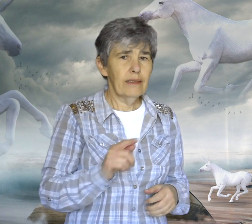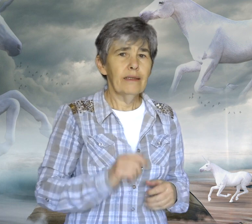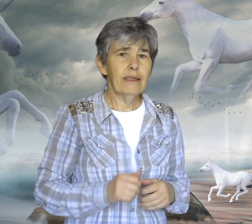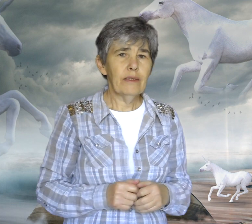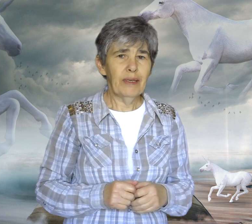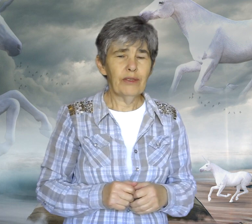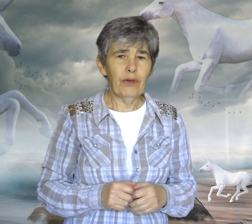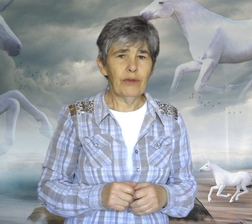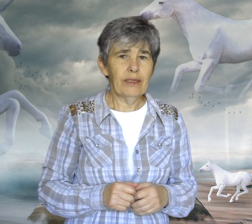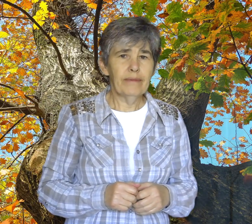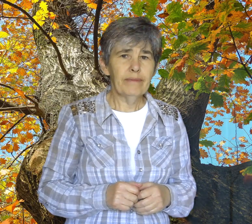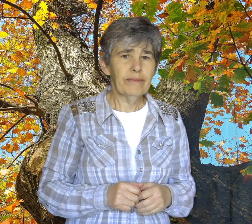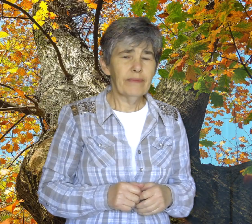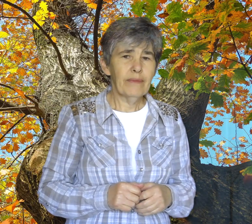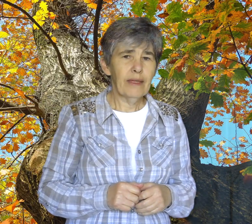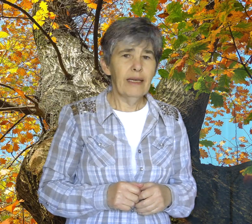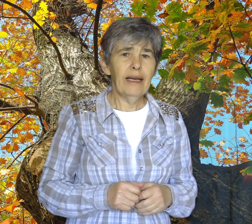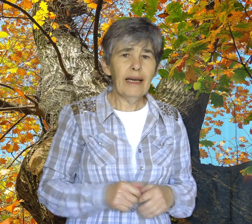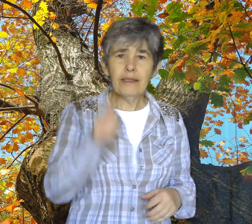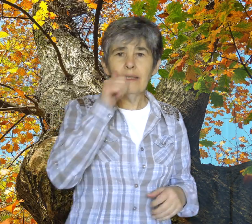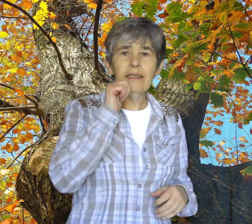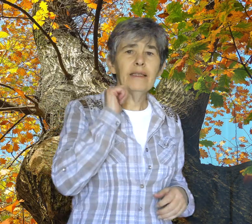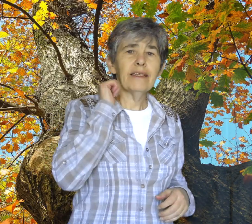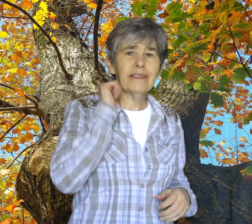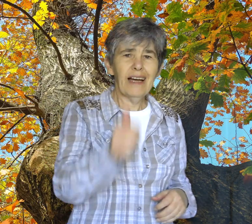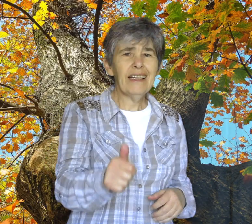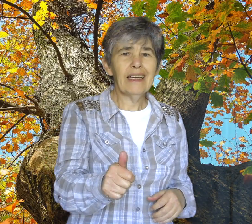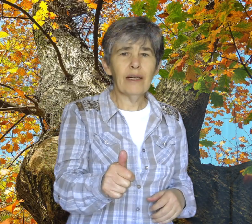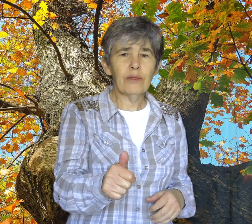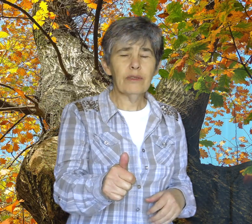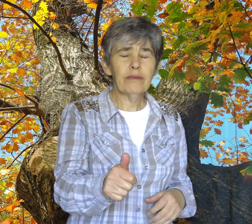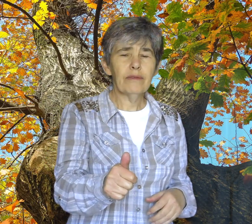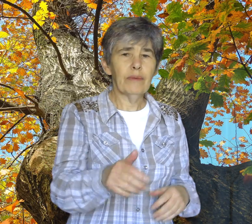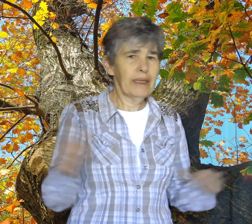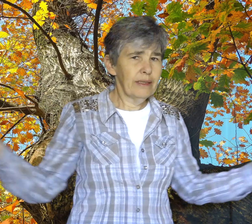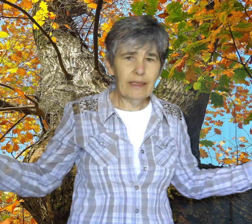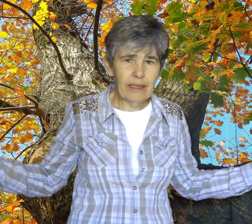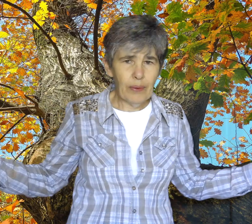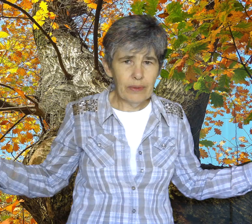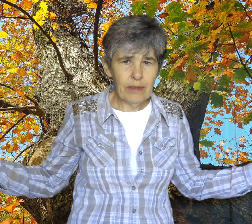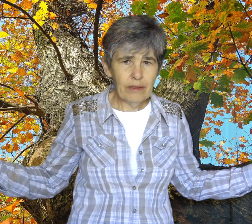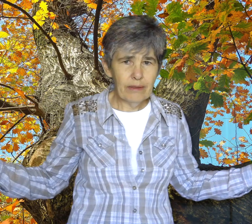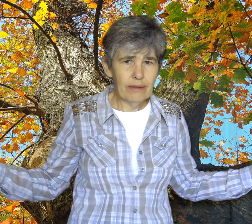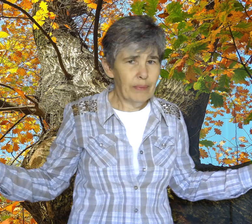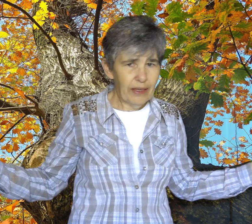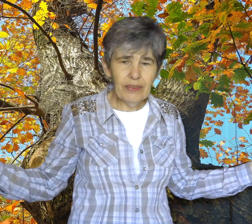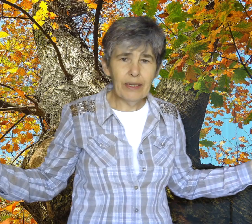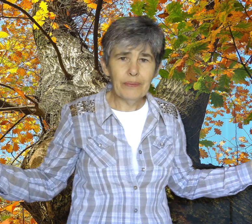That's my story. Ellen Dean signing out from Ellen Dean Towers. Bye for now.